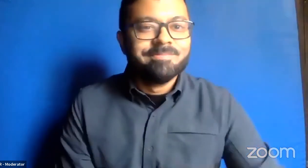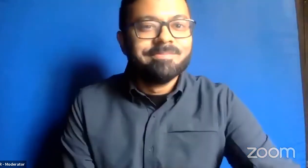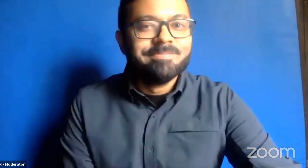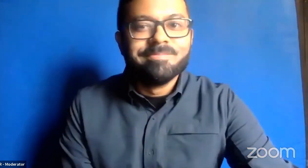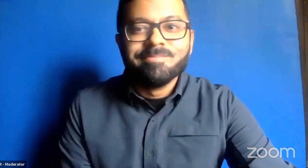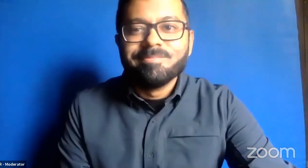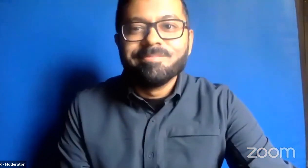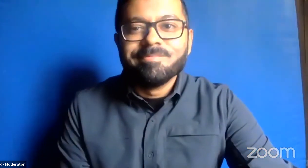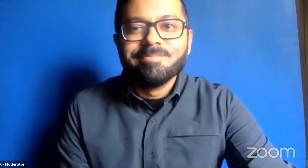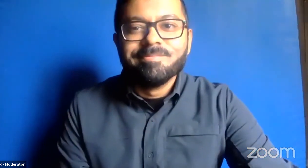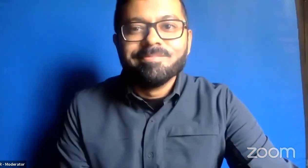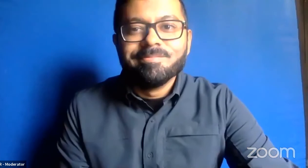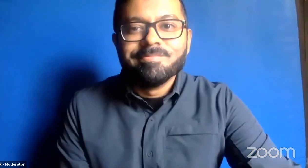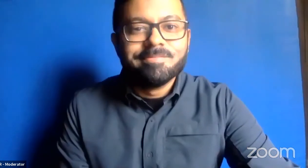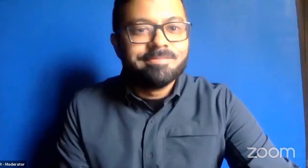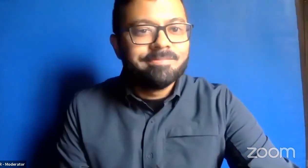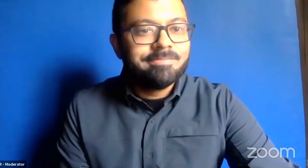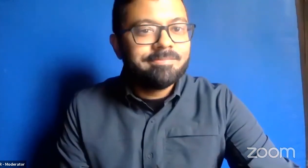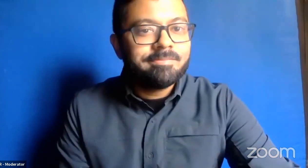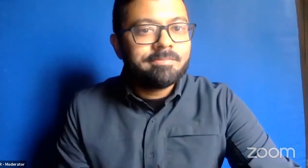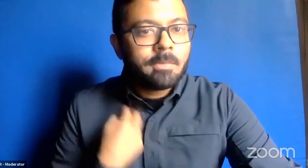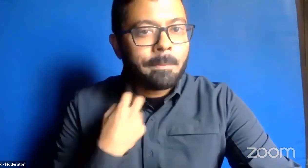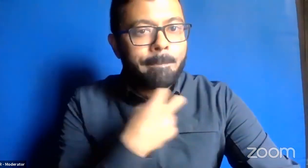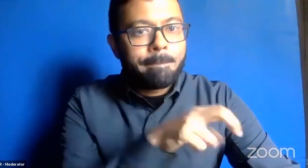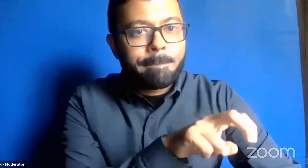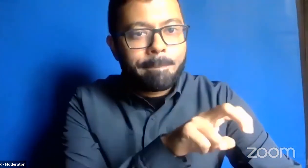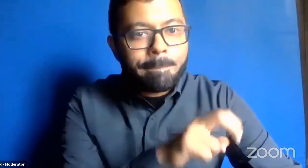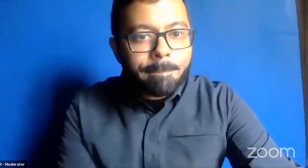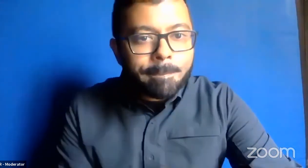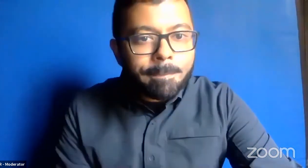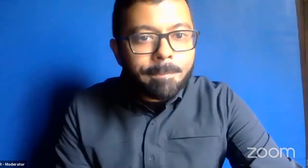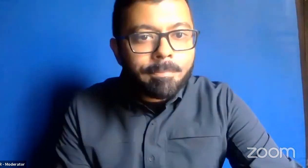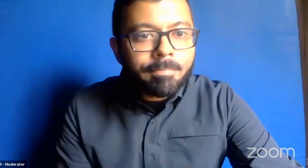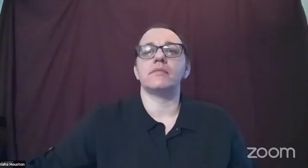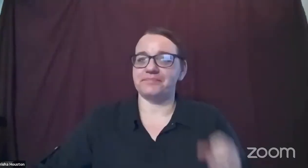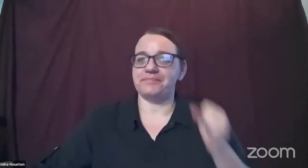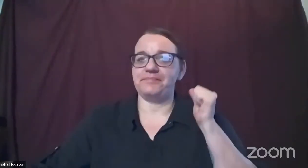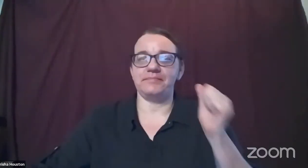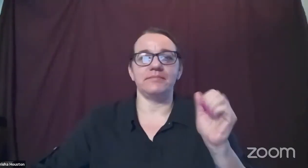the email that was promised. Thank you very much. Back to you.